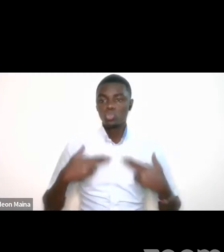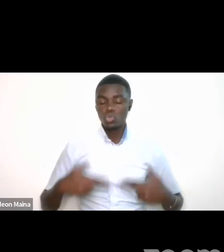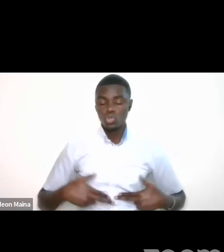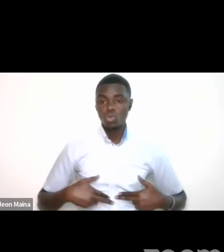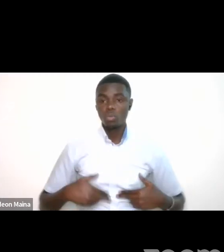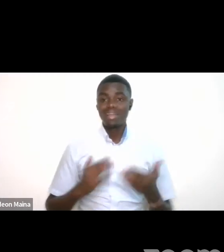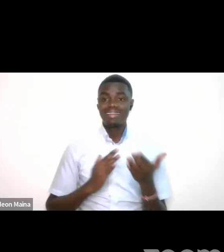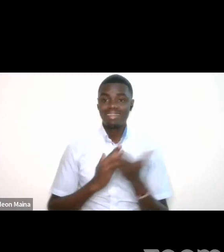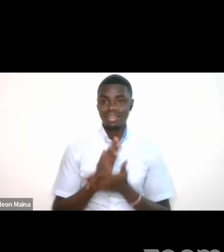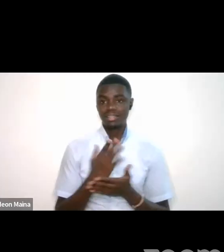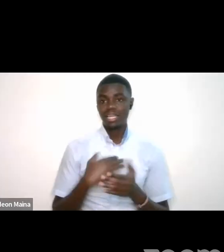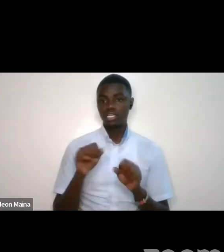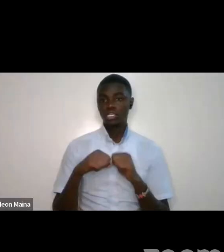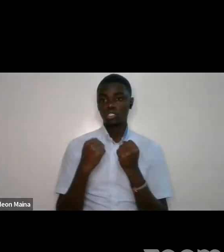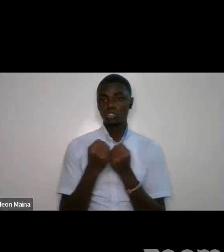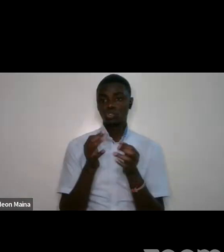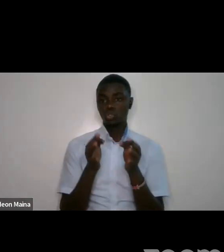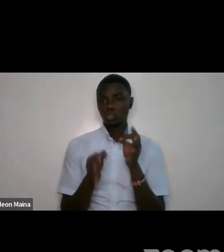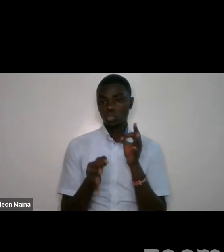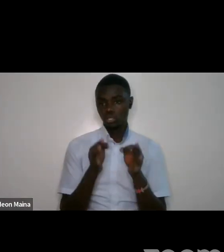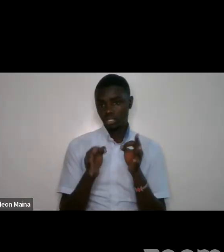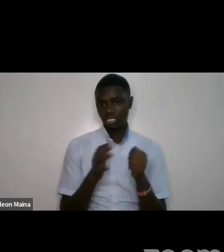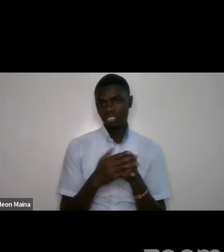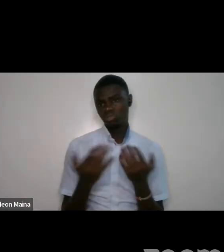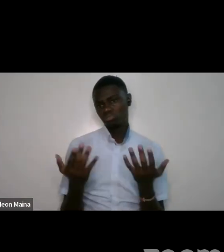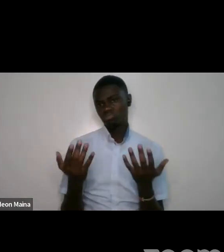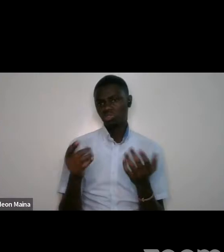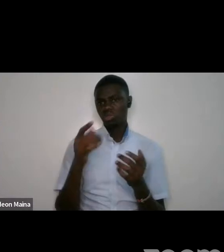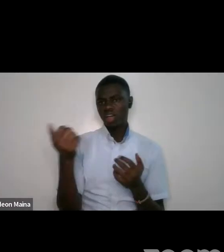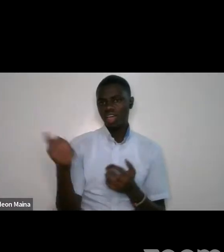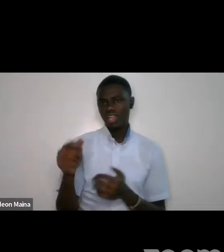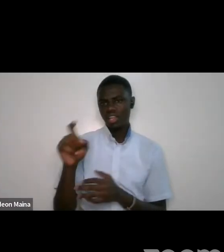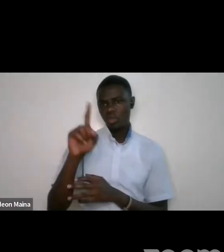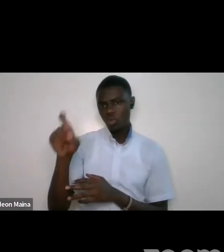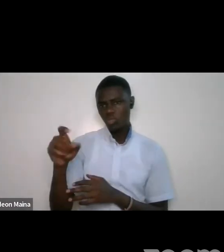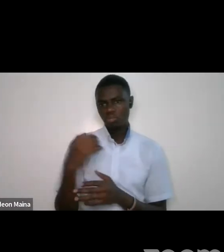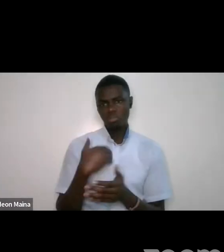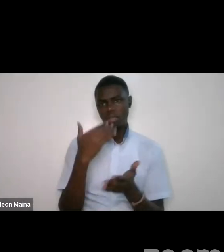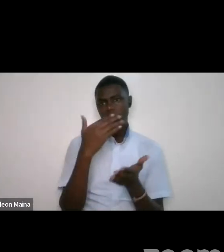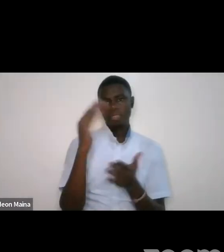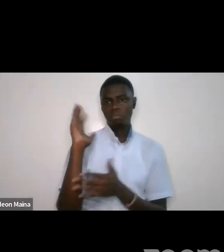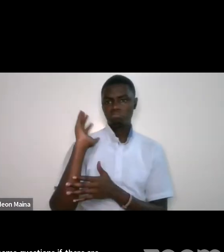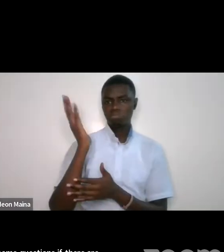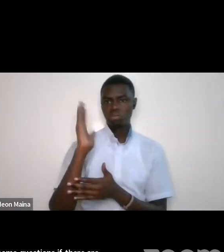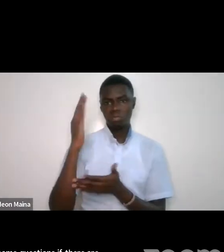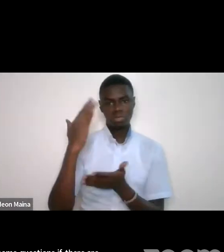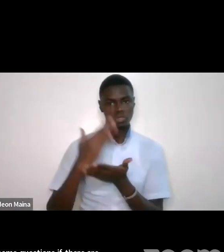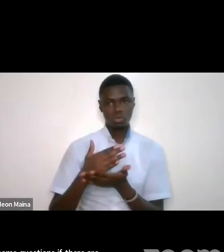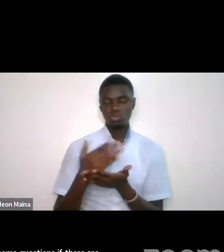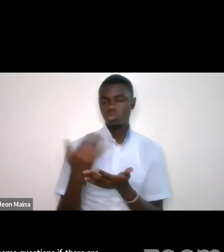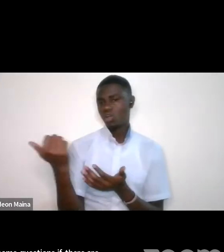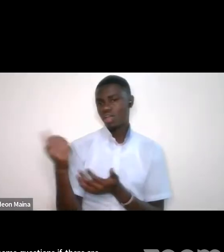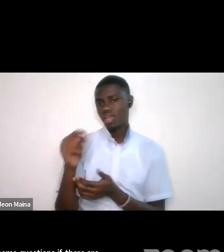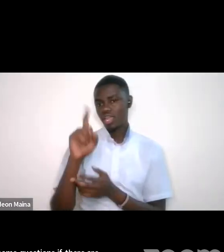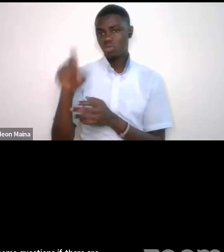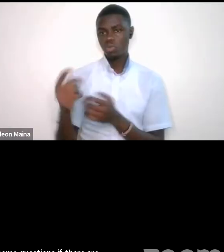there and entertain some questions if there are any. Thank you very much.